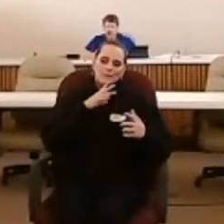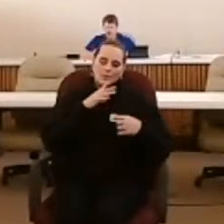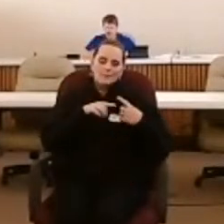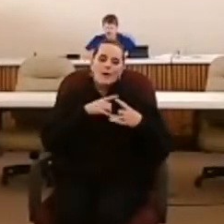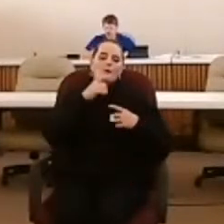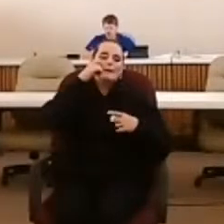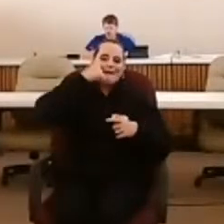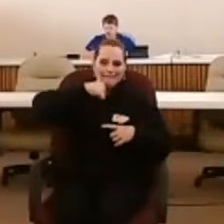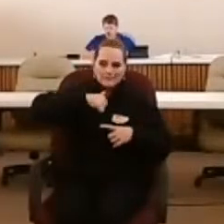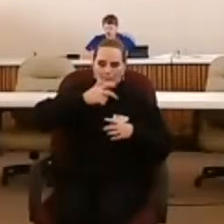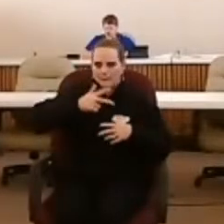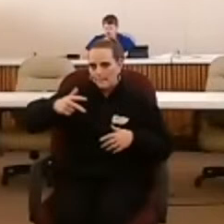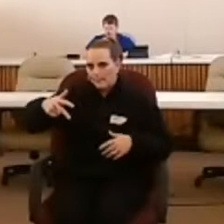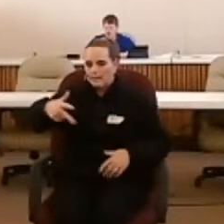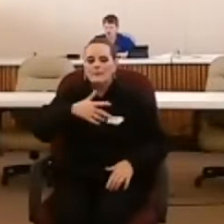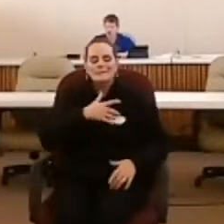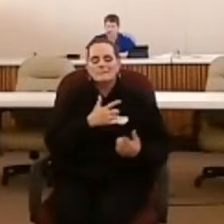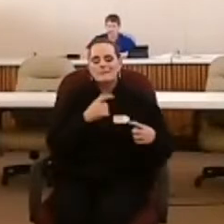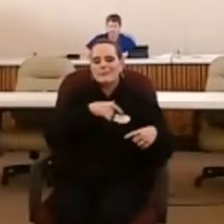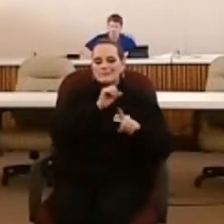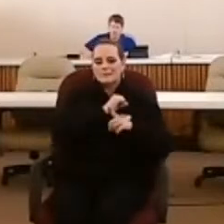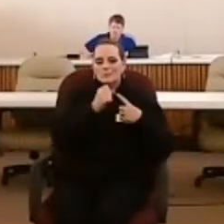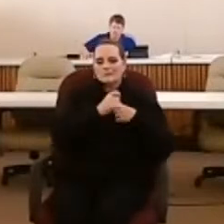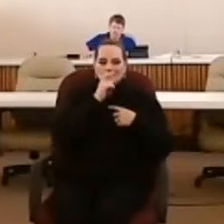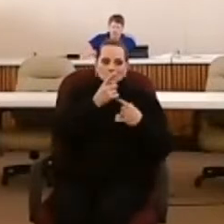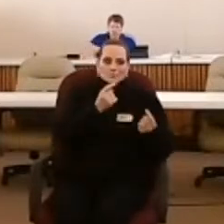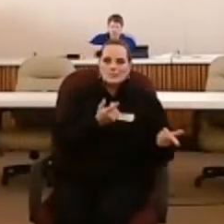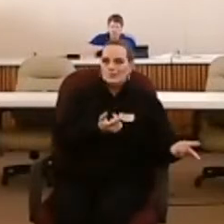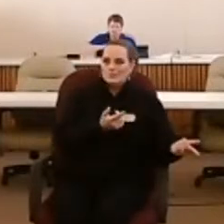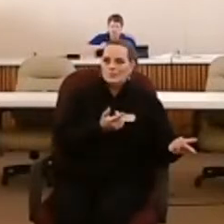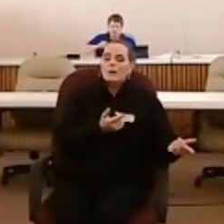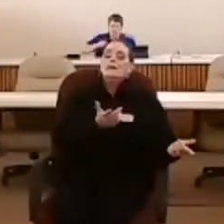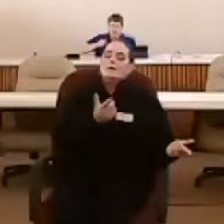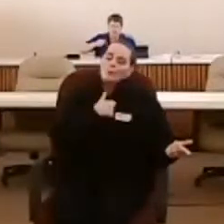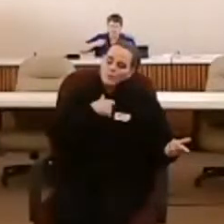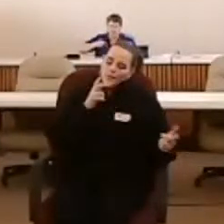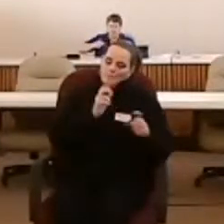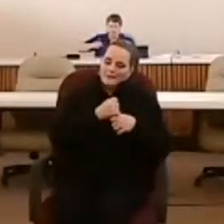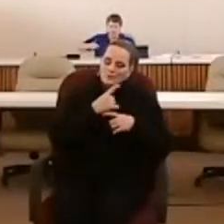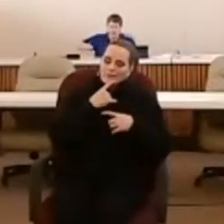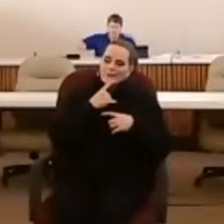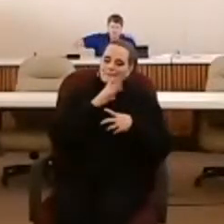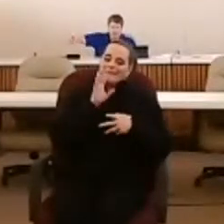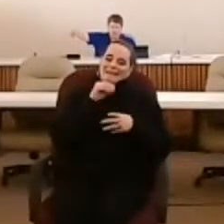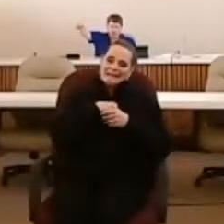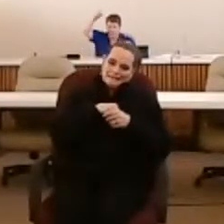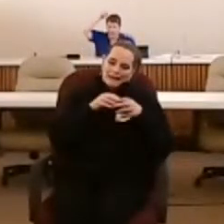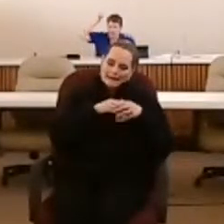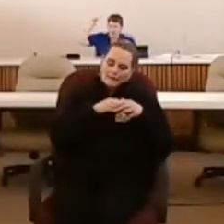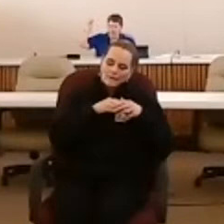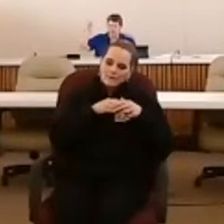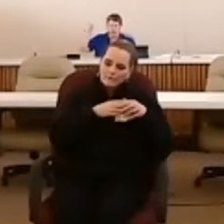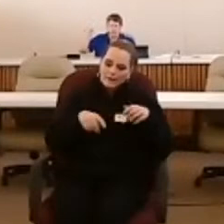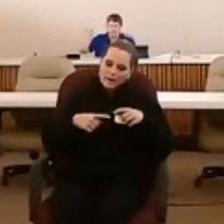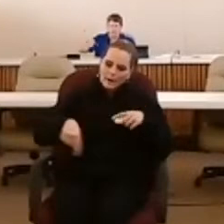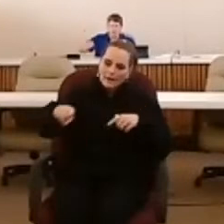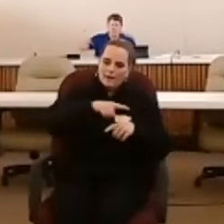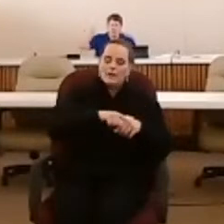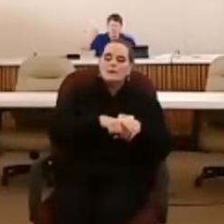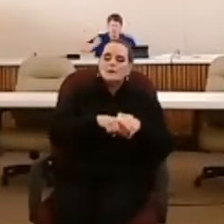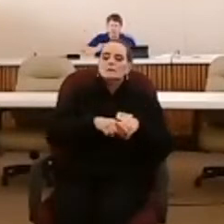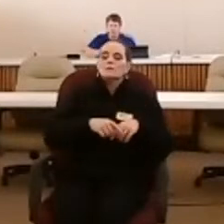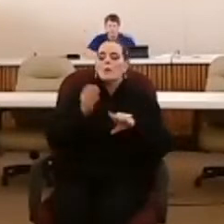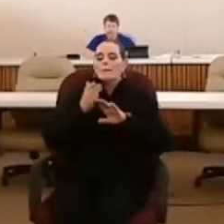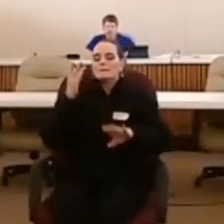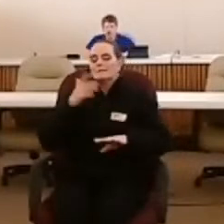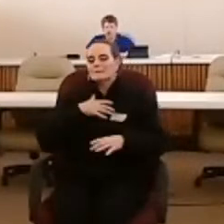And again, in this But case, it sounds that's like not a what we're case gonna do over is there. we're gonna make it on the inside so that buses and garbage trucks can get around the outside even while